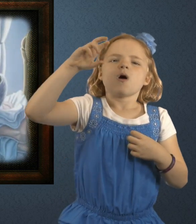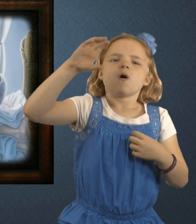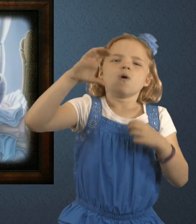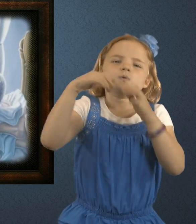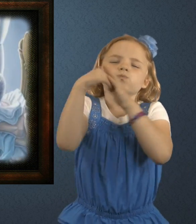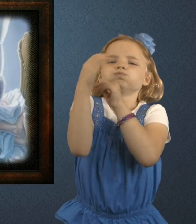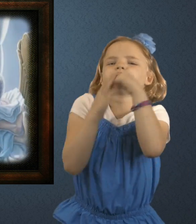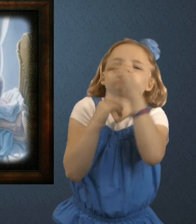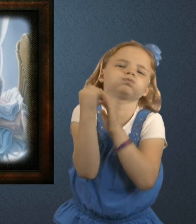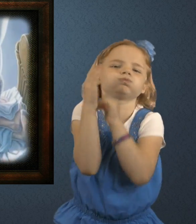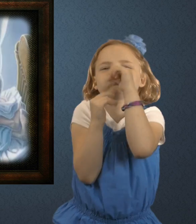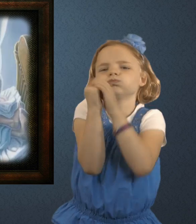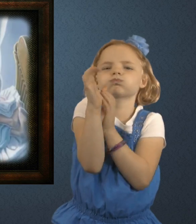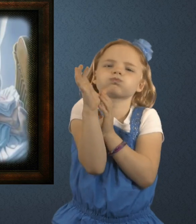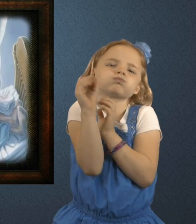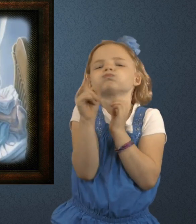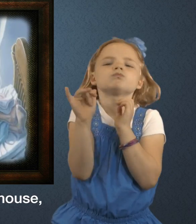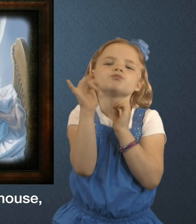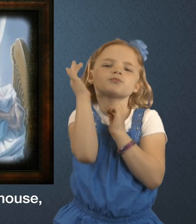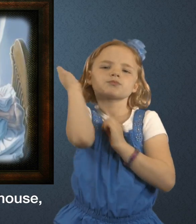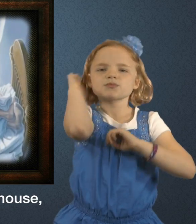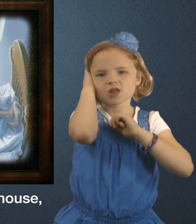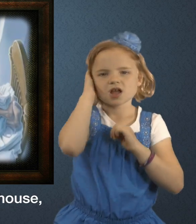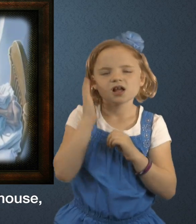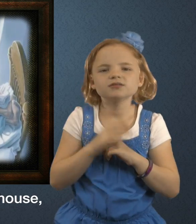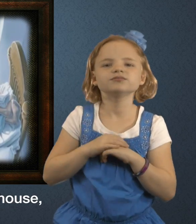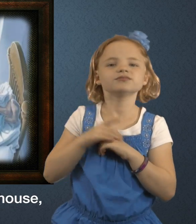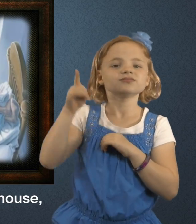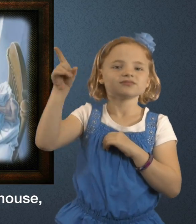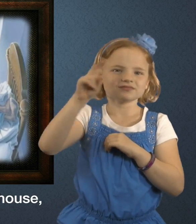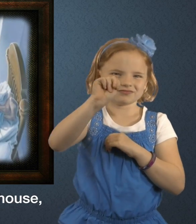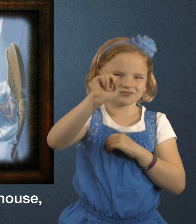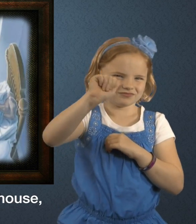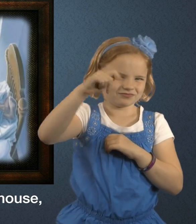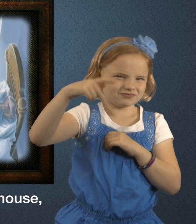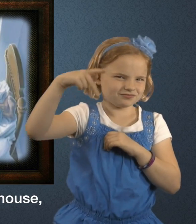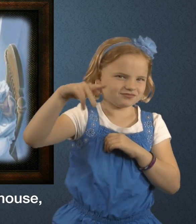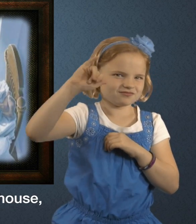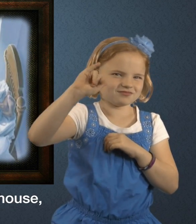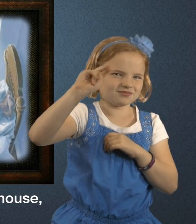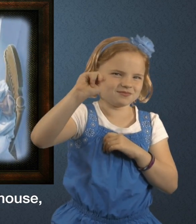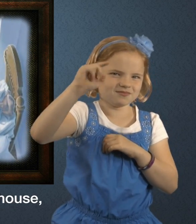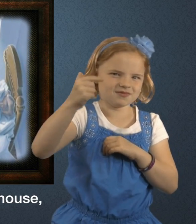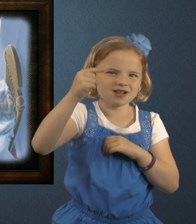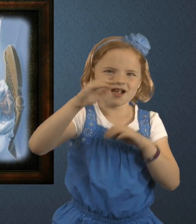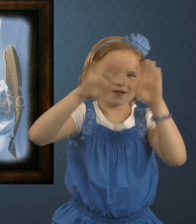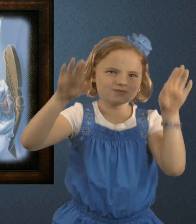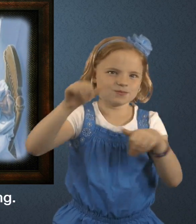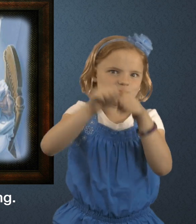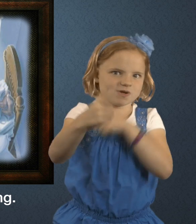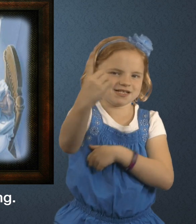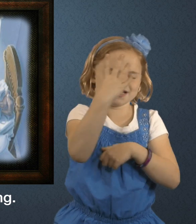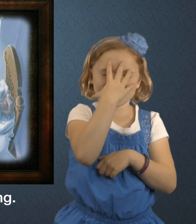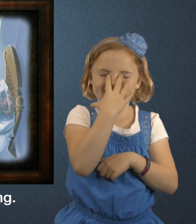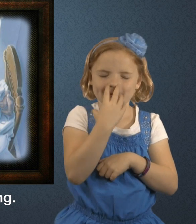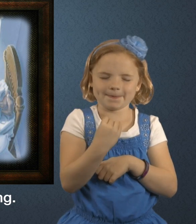granny, on a cozy bed, in a napping house, where everyone is sleeping.